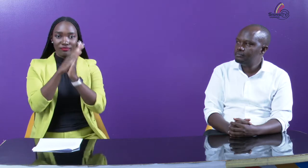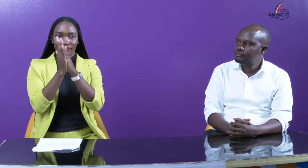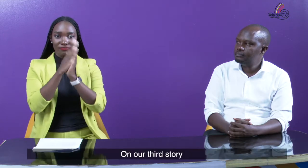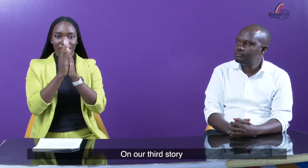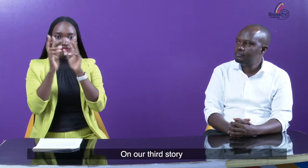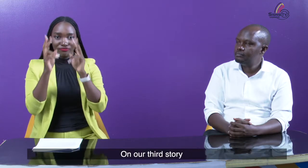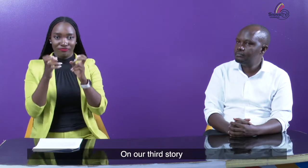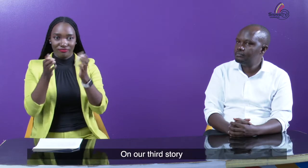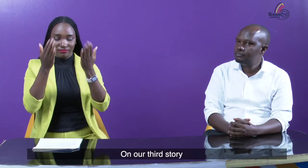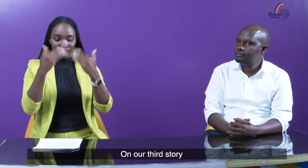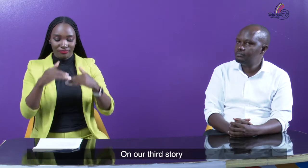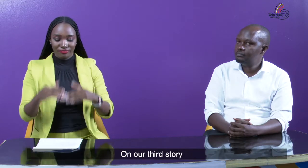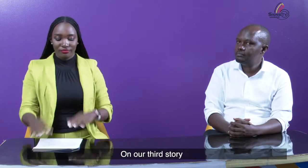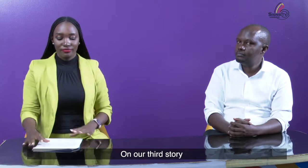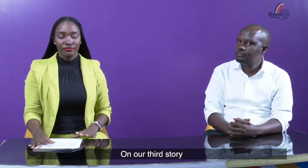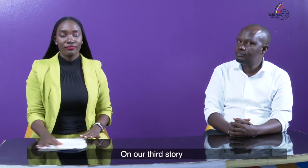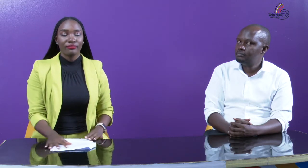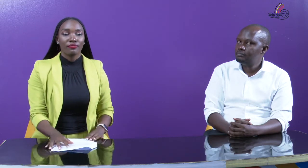On our third story,